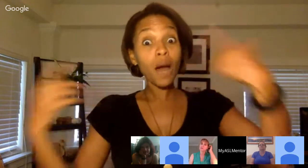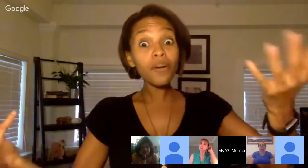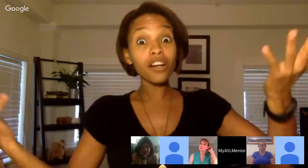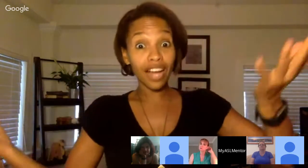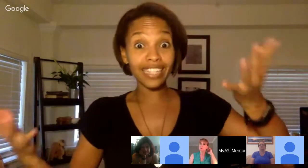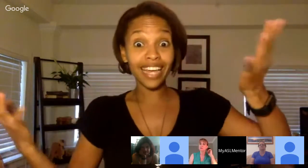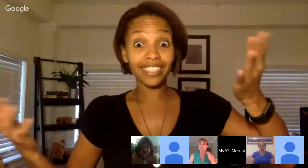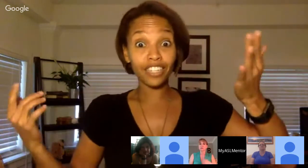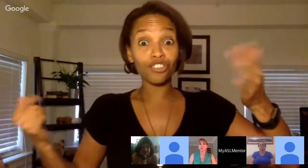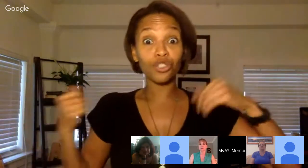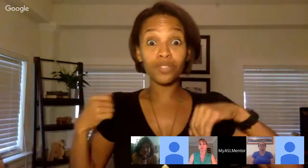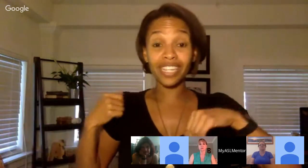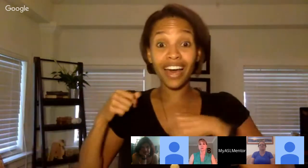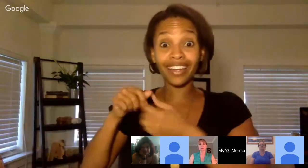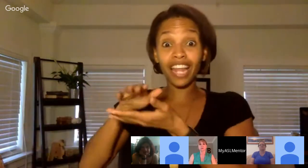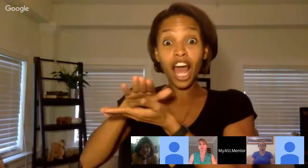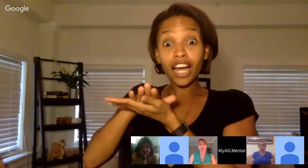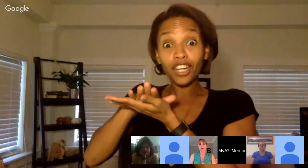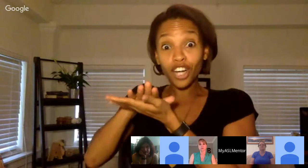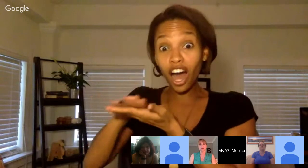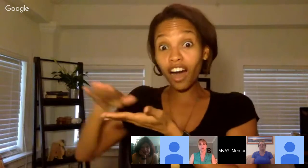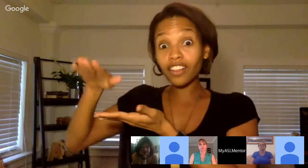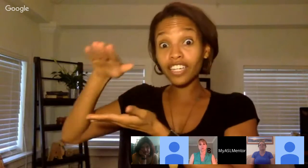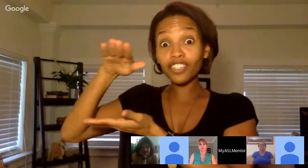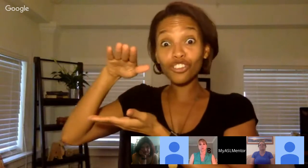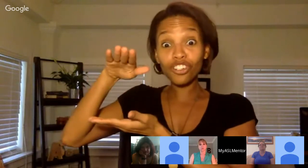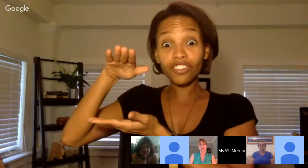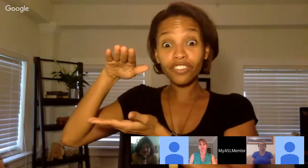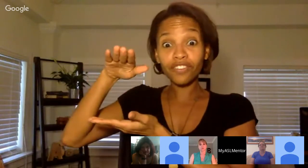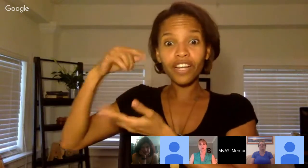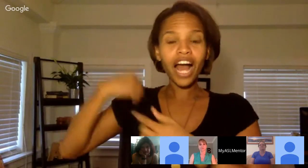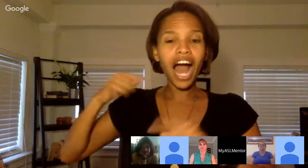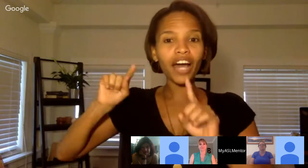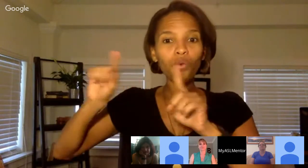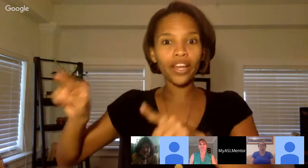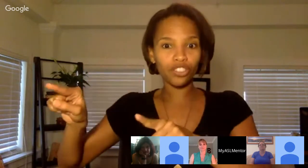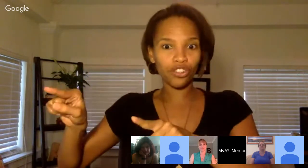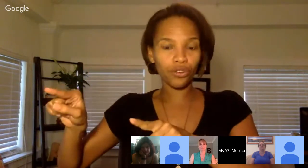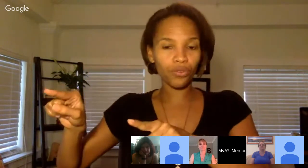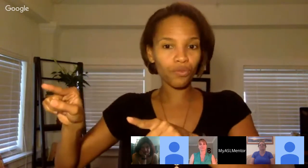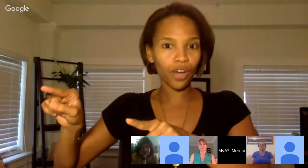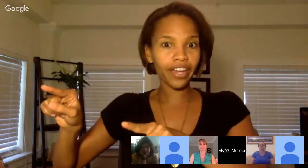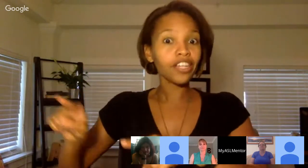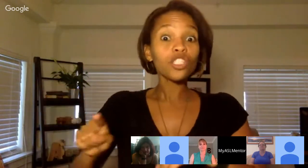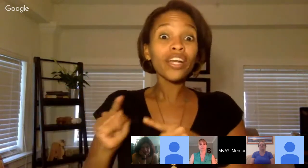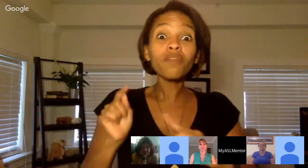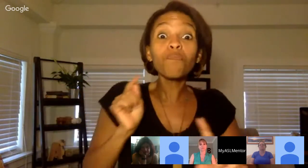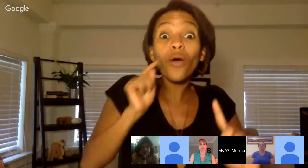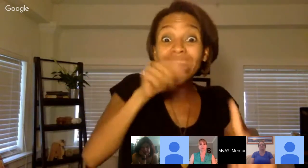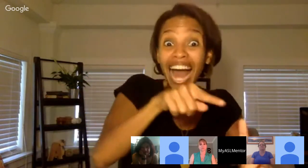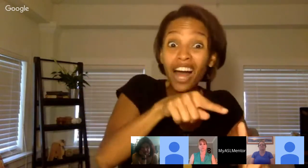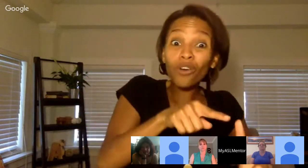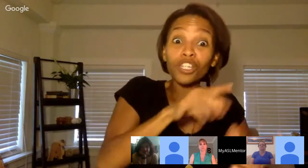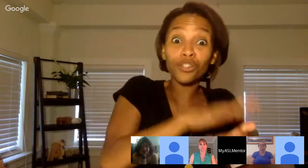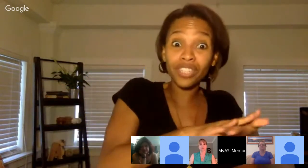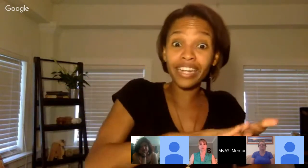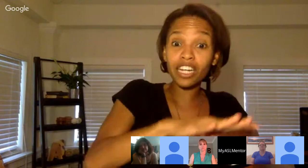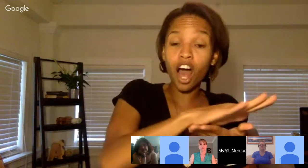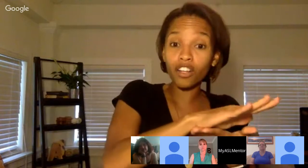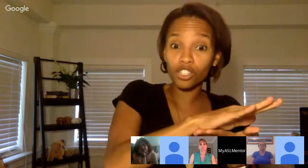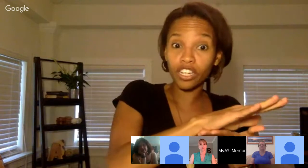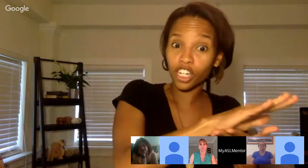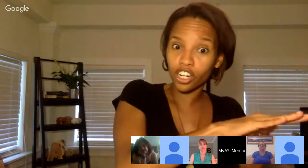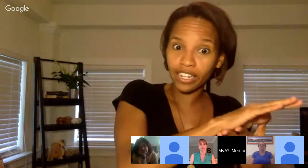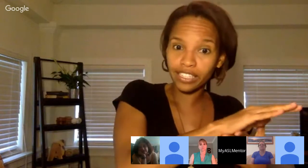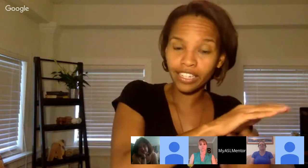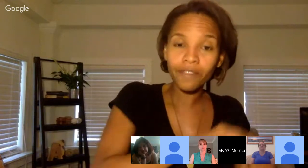well, to topicalize that sentence, you would sign college I went to, right? So I didn't point out you're